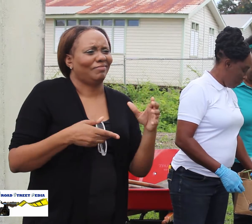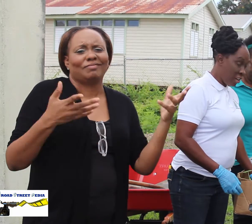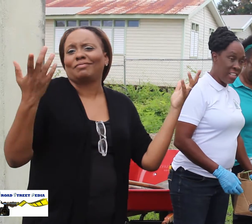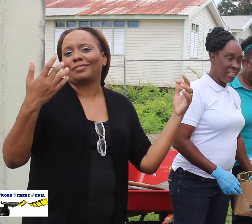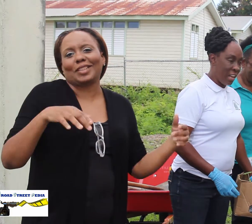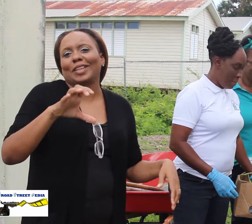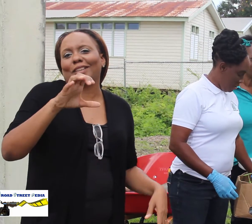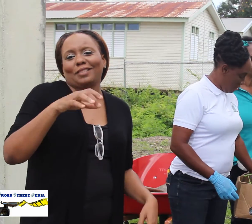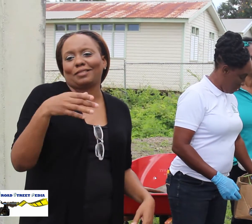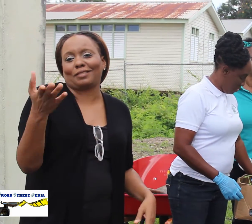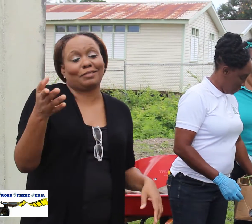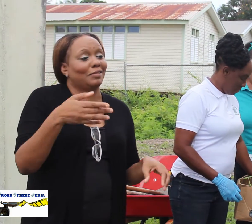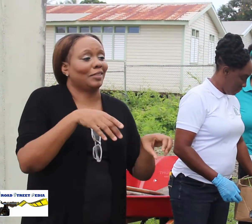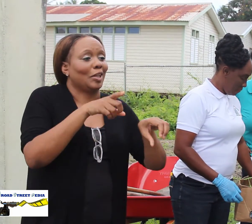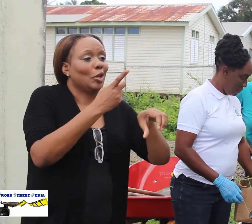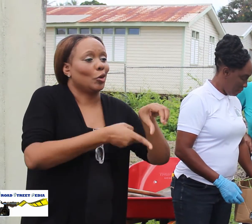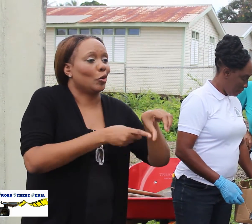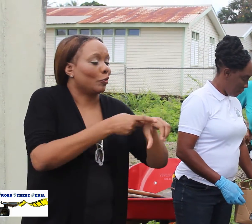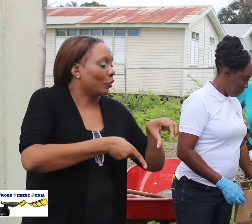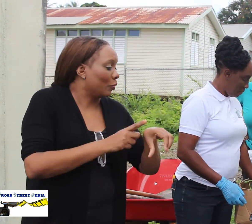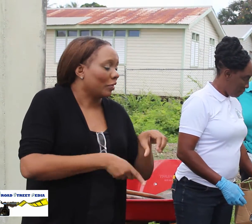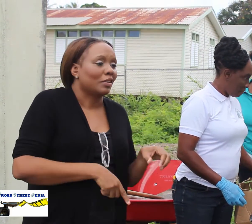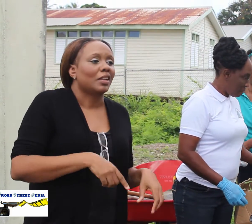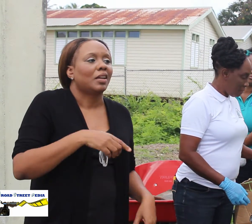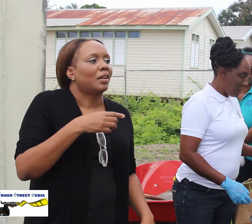we have Chinese cabbage,